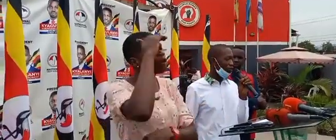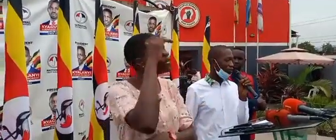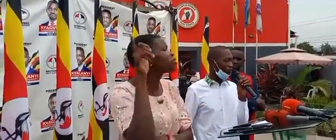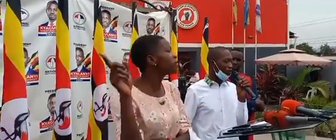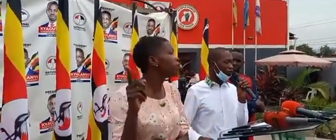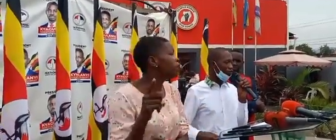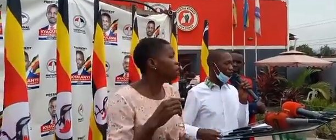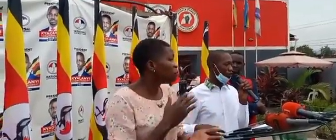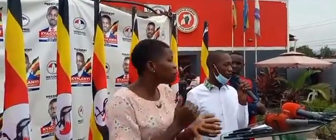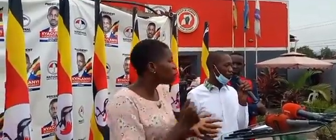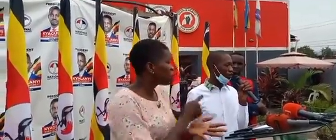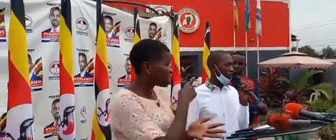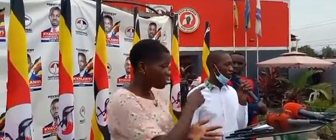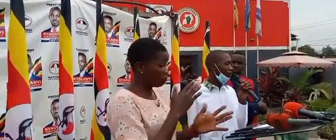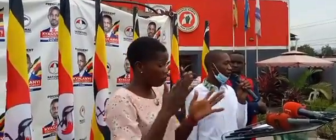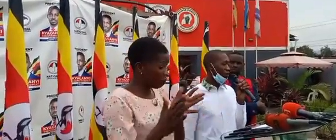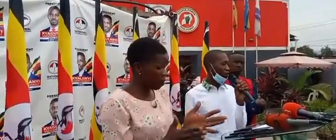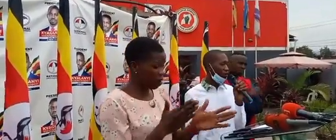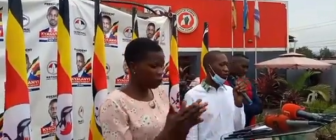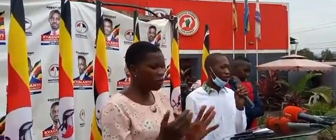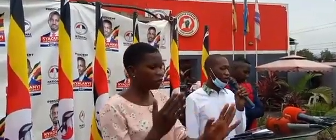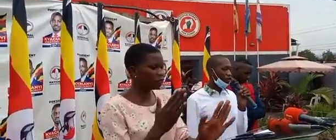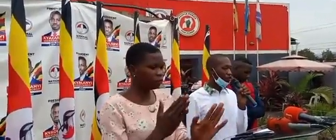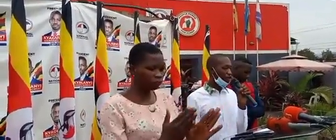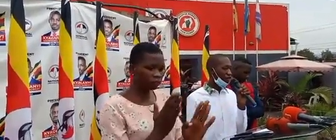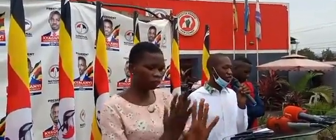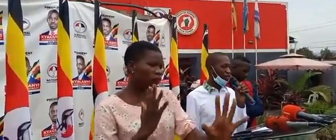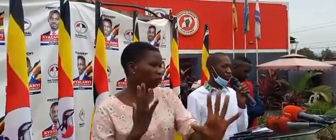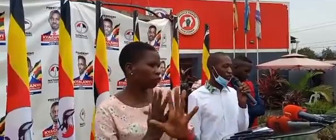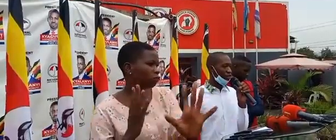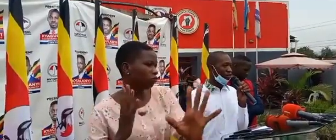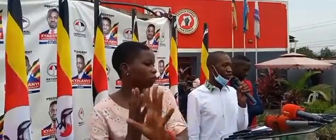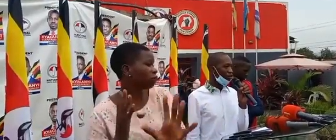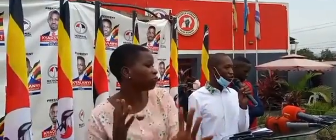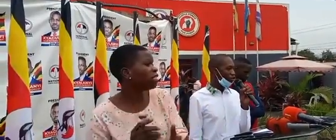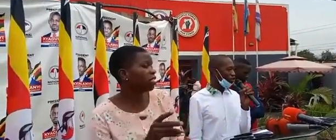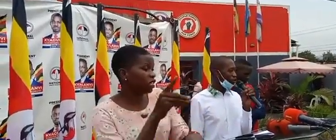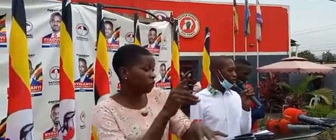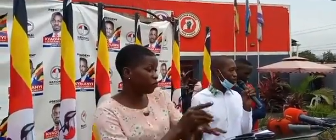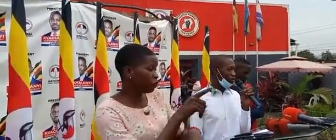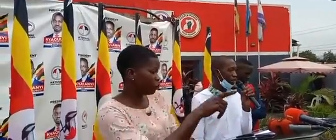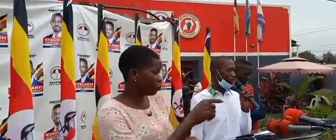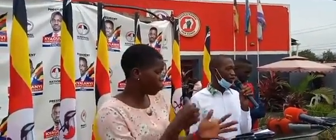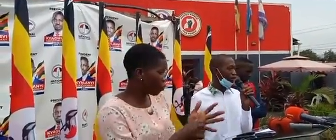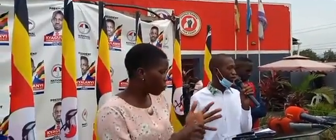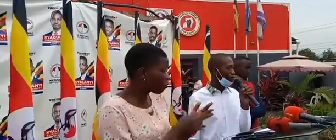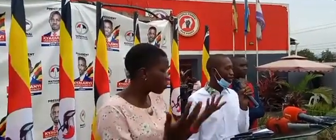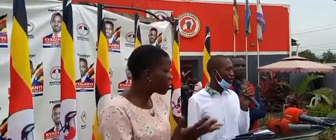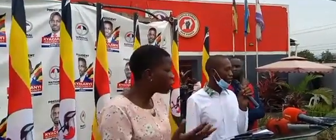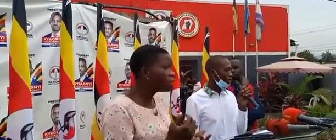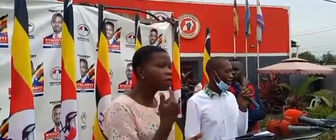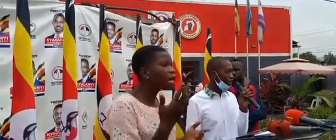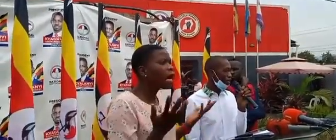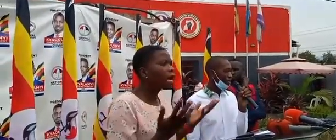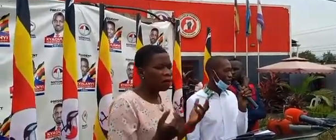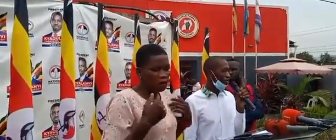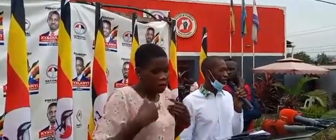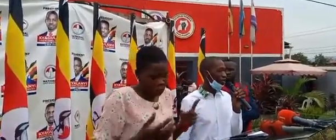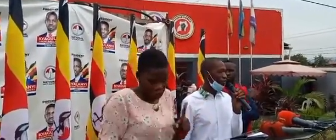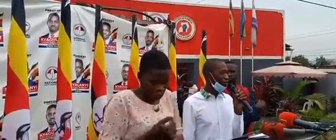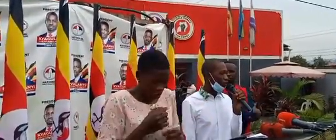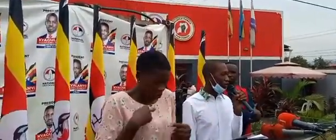arrange batu panga okusinzira ku charges neogenda uli atoa singa kugamba bamukwata yamba de